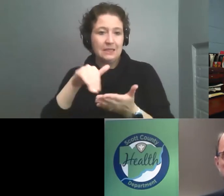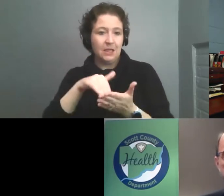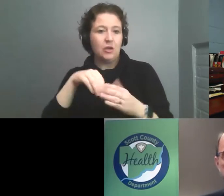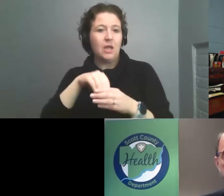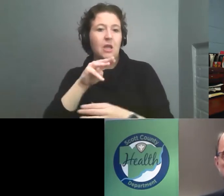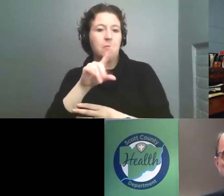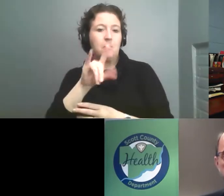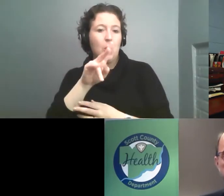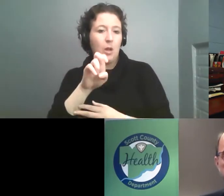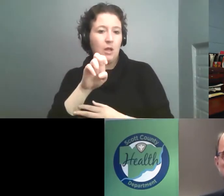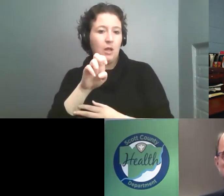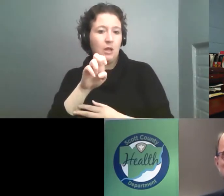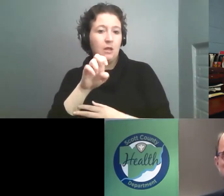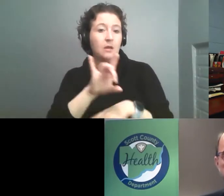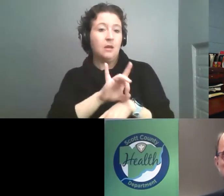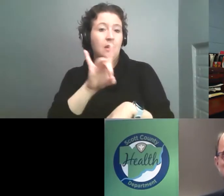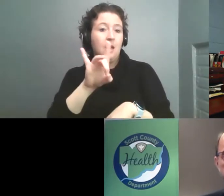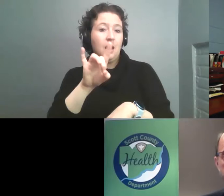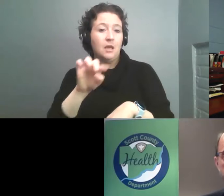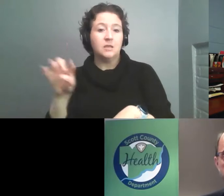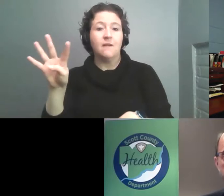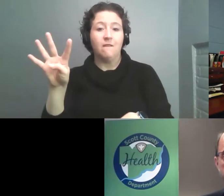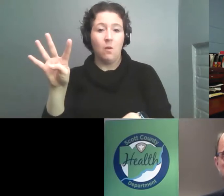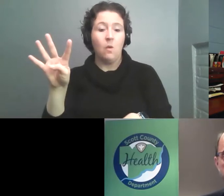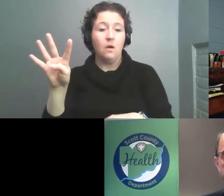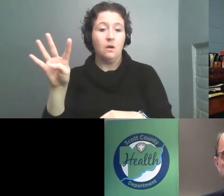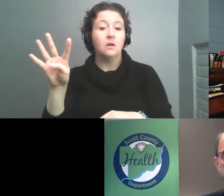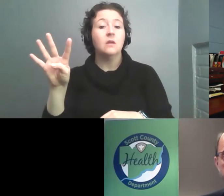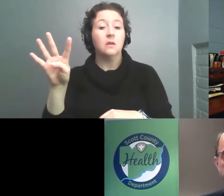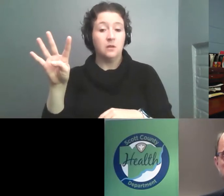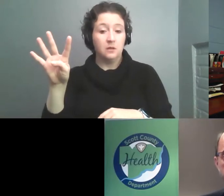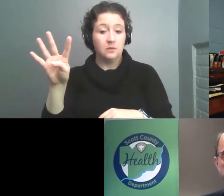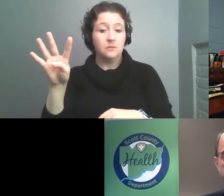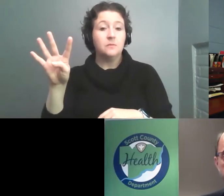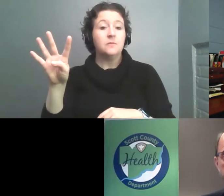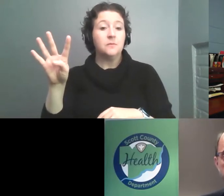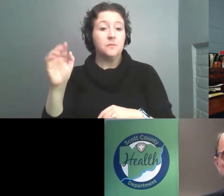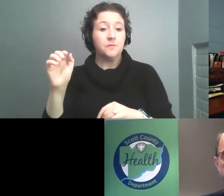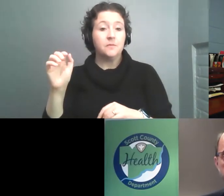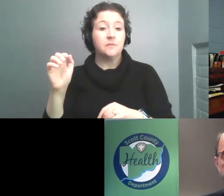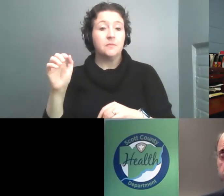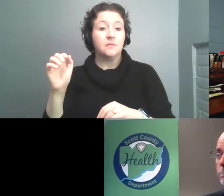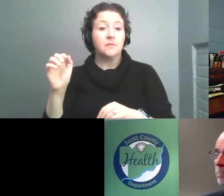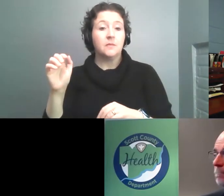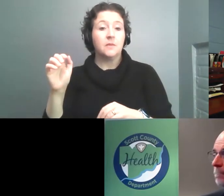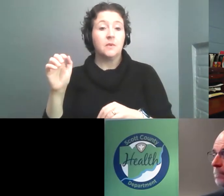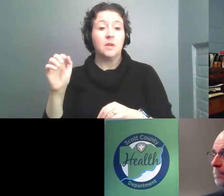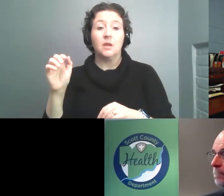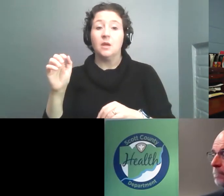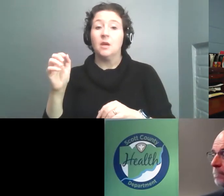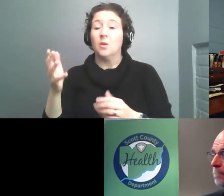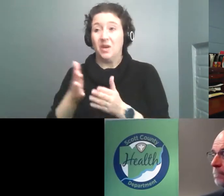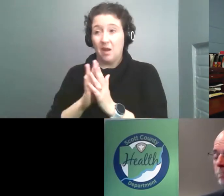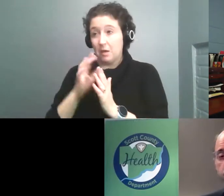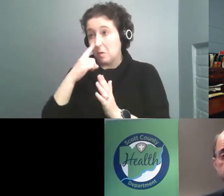be 8 a.m. to 4 p.m. this time. We are asking them to potentially stay for a longer amount of time,